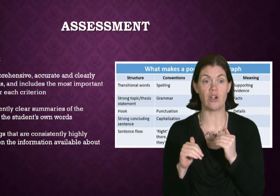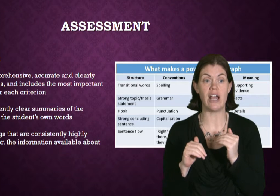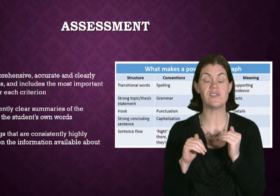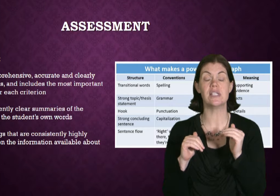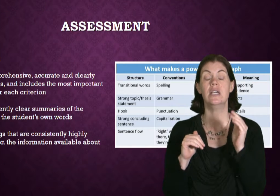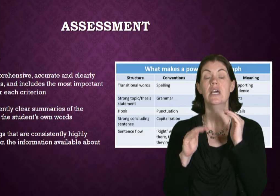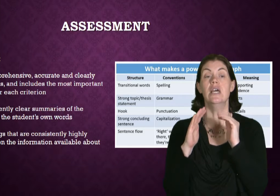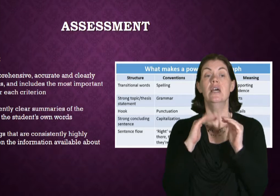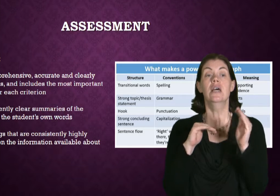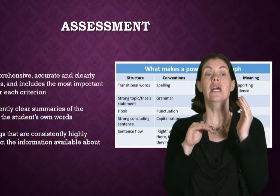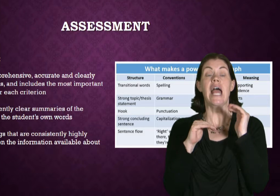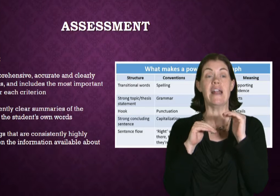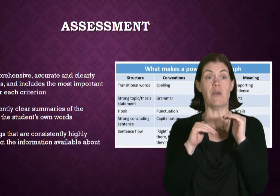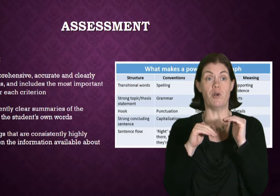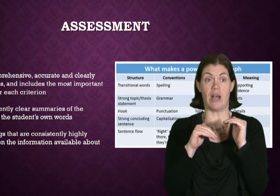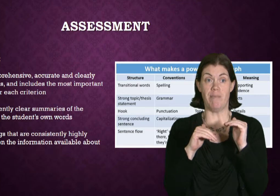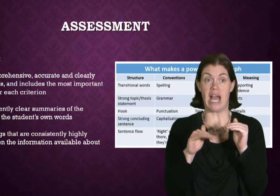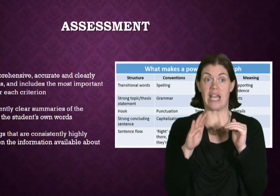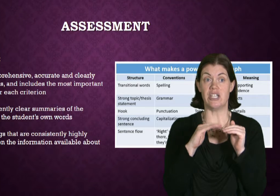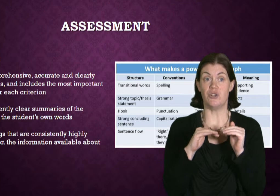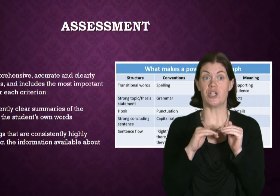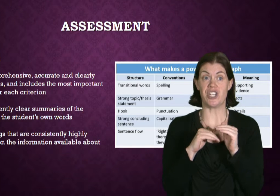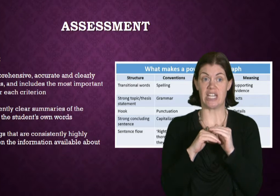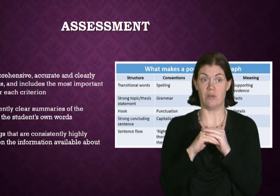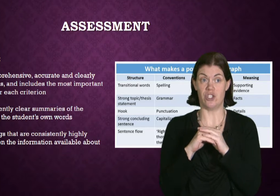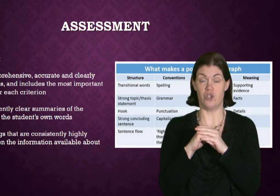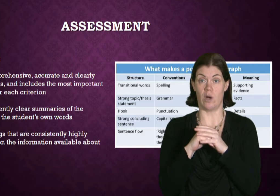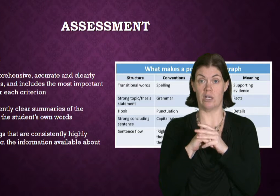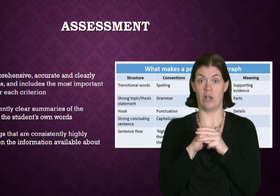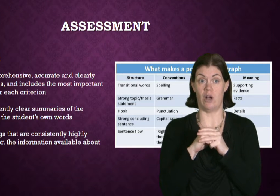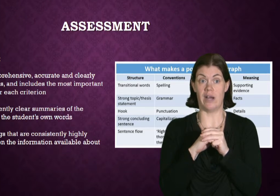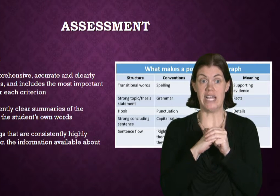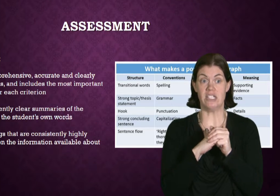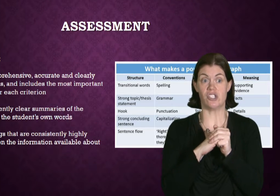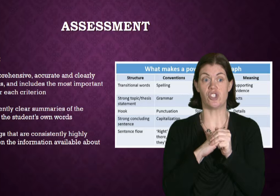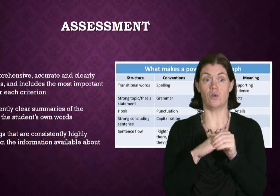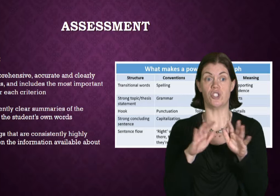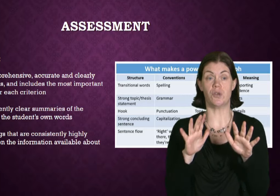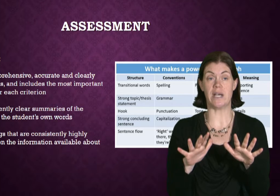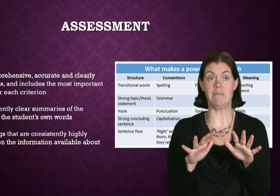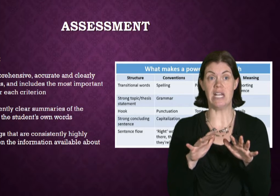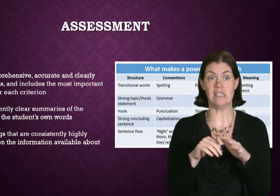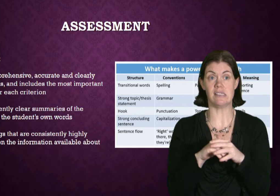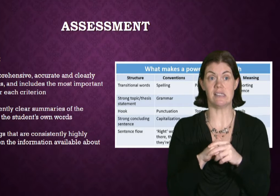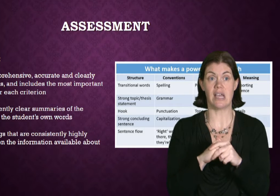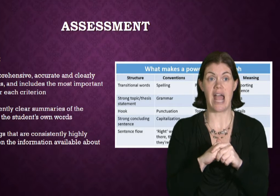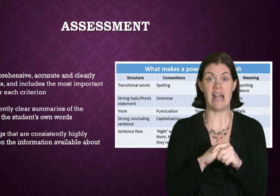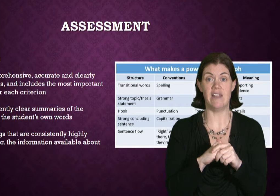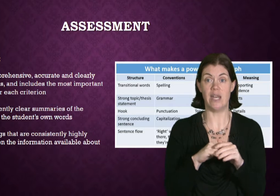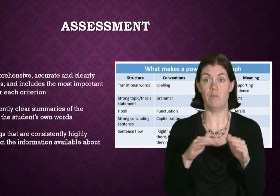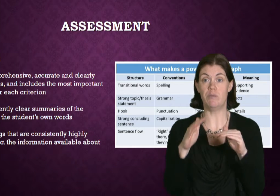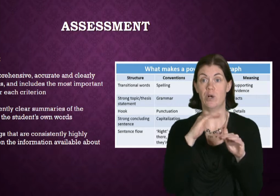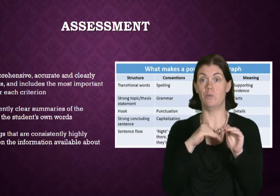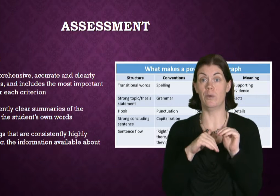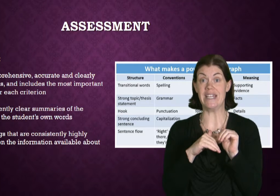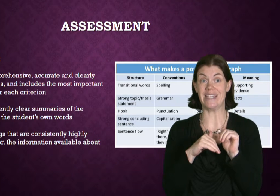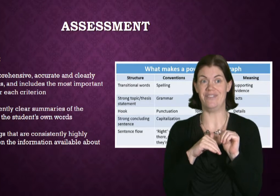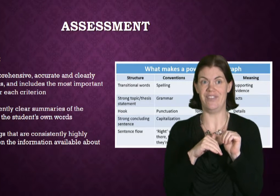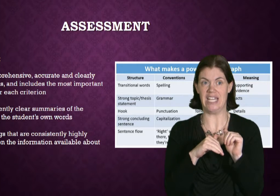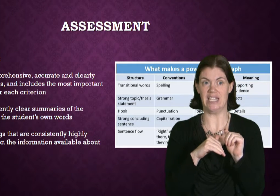your paragraphs. And then we'll come back and do our ticket out the door, all right? So 20 minutes, and then we